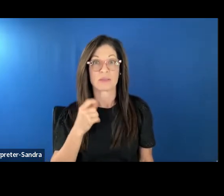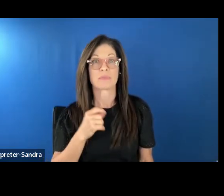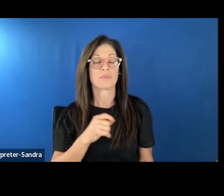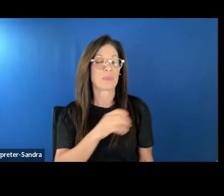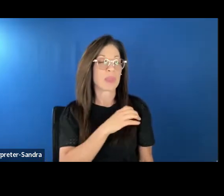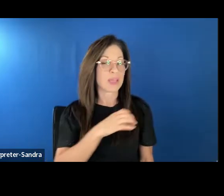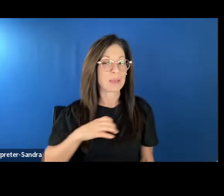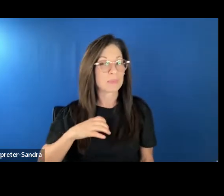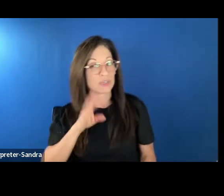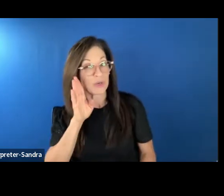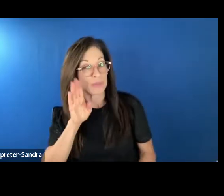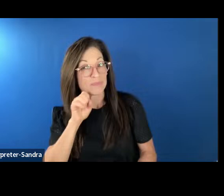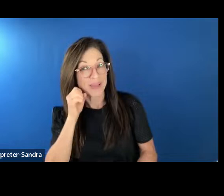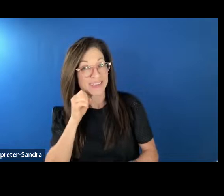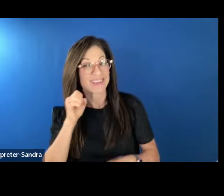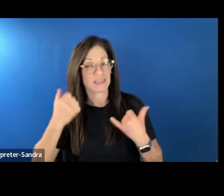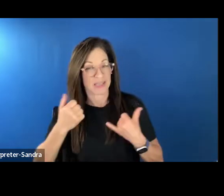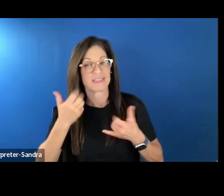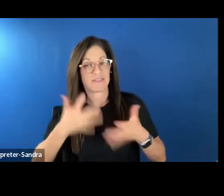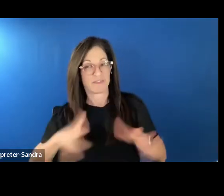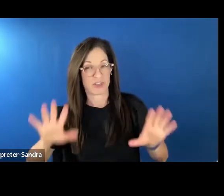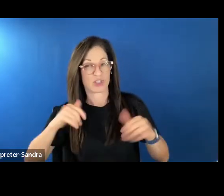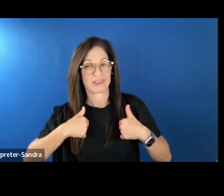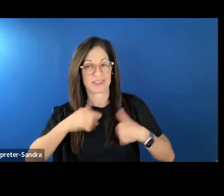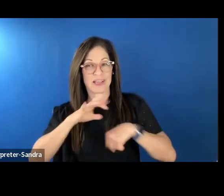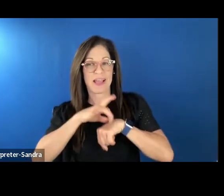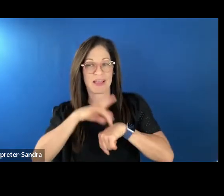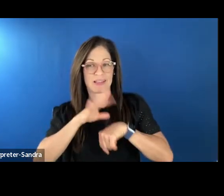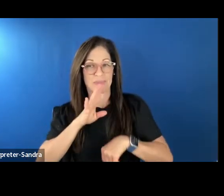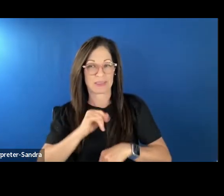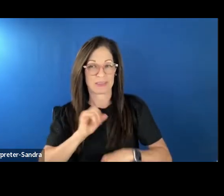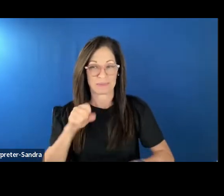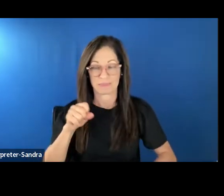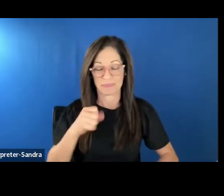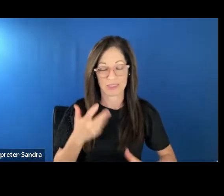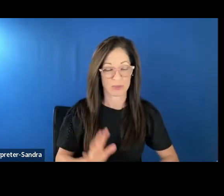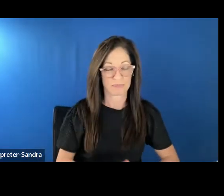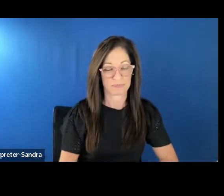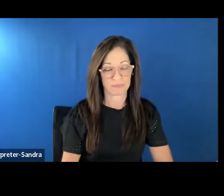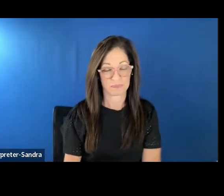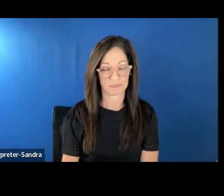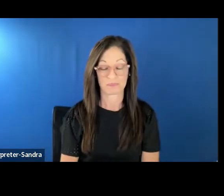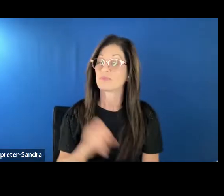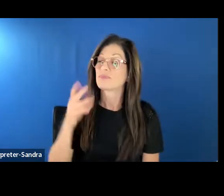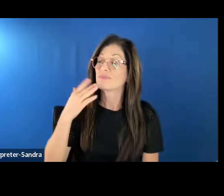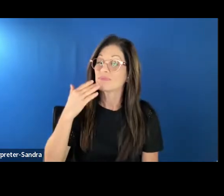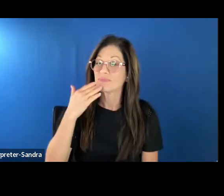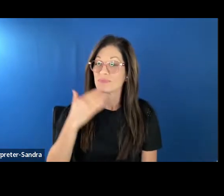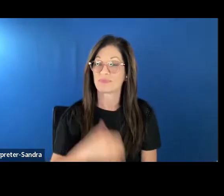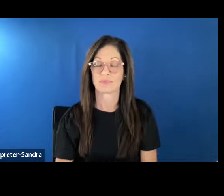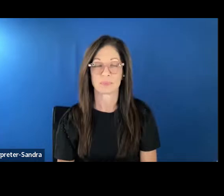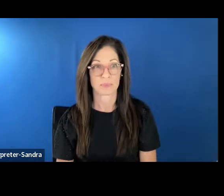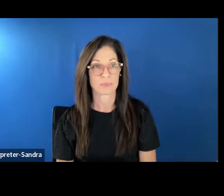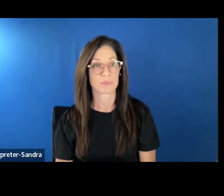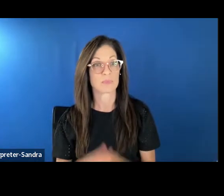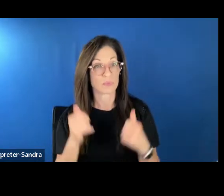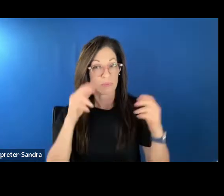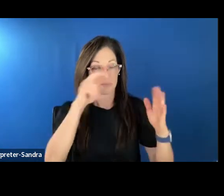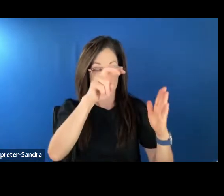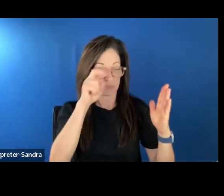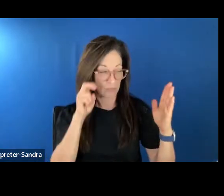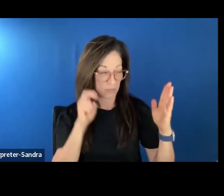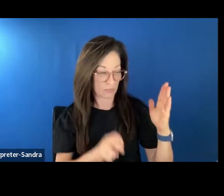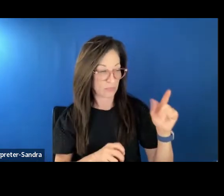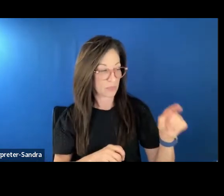is Kyla. Yes, that is the end of the public comments. Okay. Alrighty, thank you. So we jump down